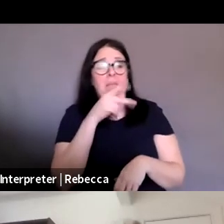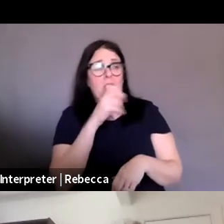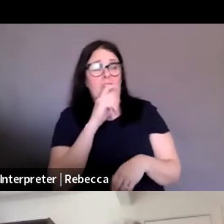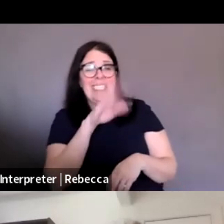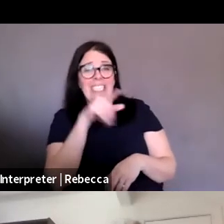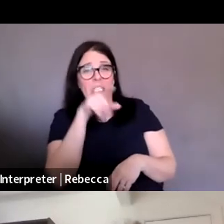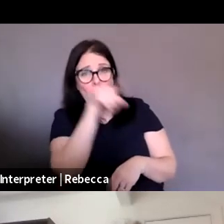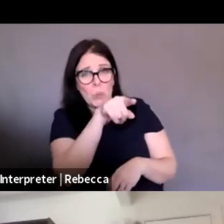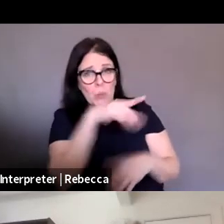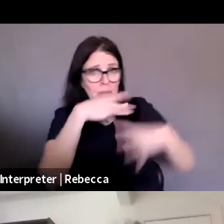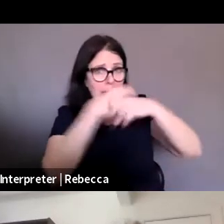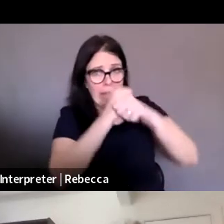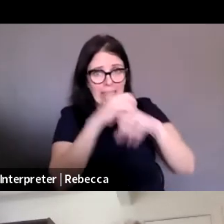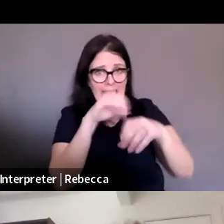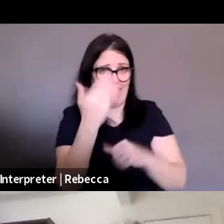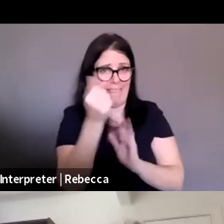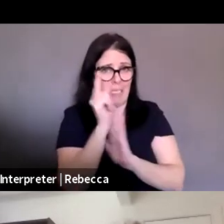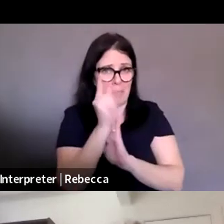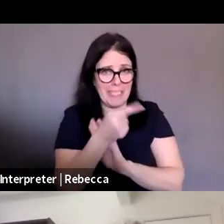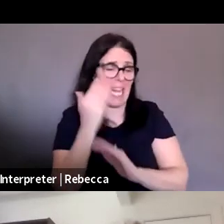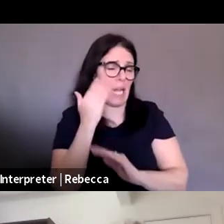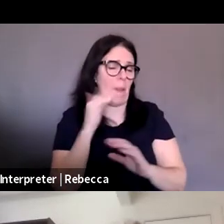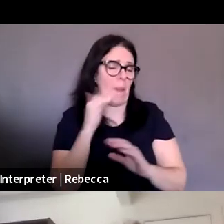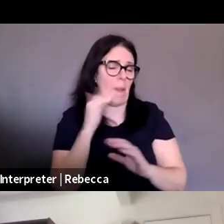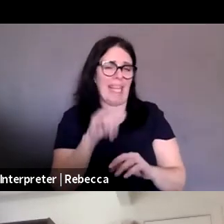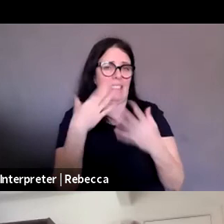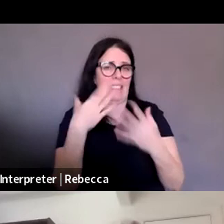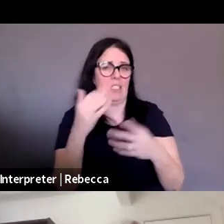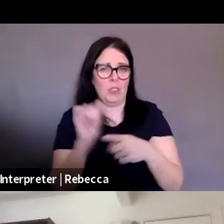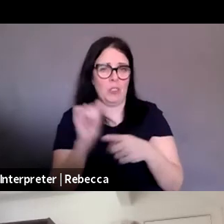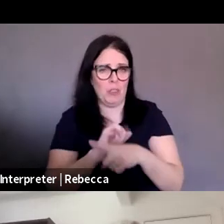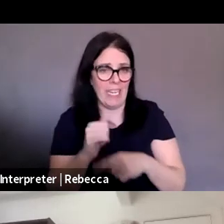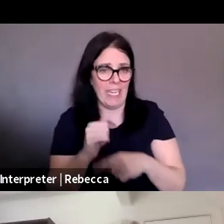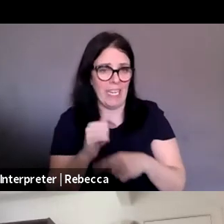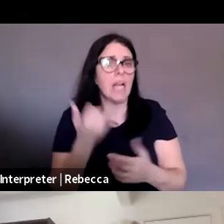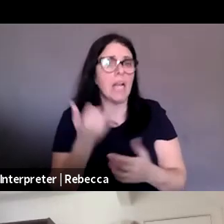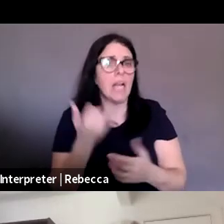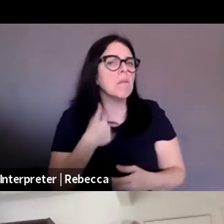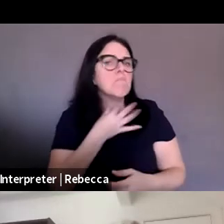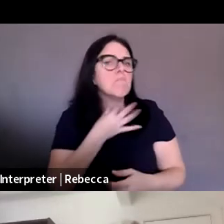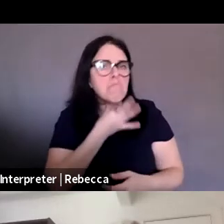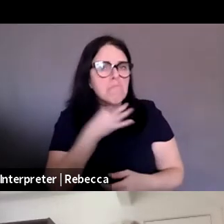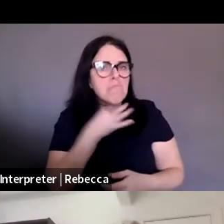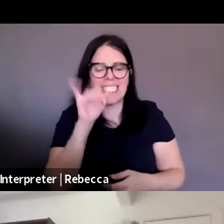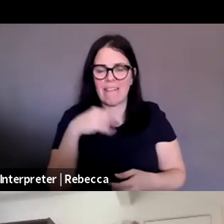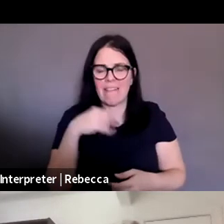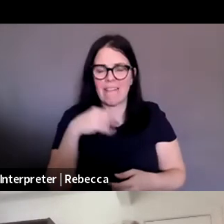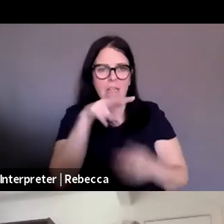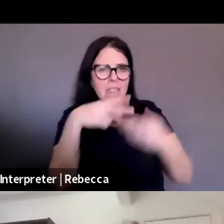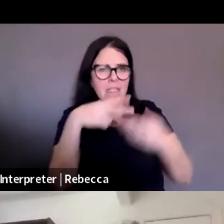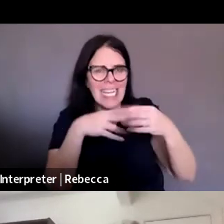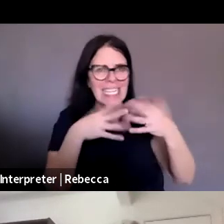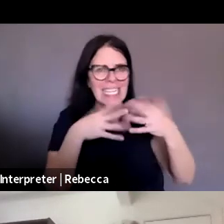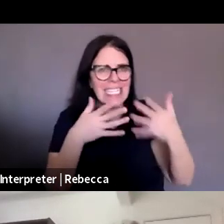to use the safer. How long, I guess, if I'm a practitioner, you could get overwhelmed looking at the slides. Mm-hmm. And I